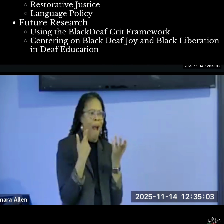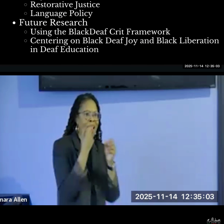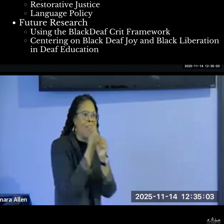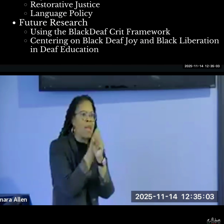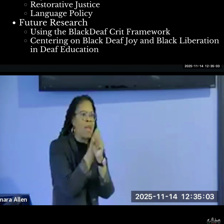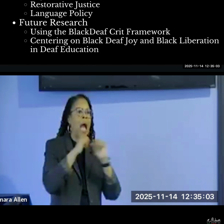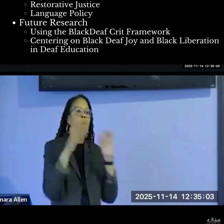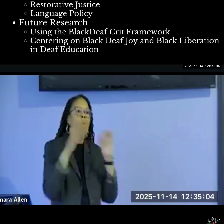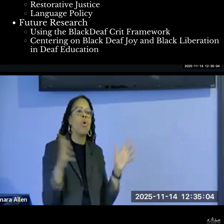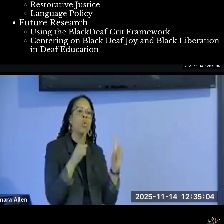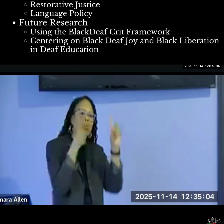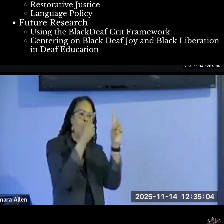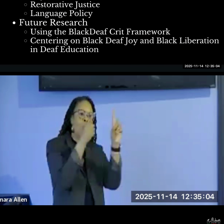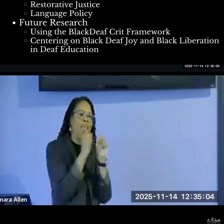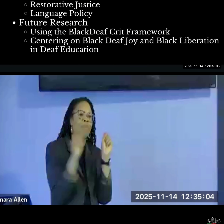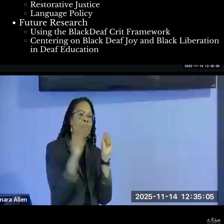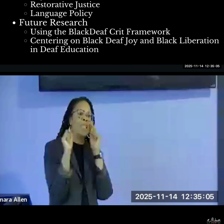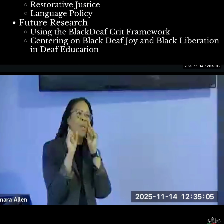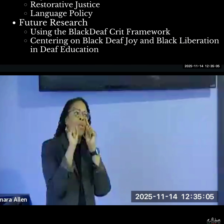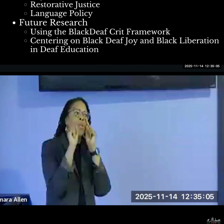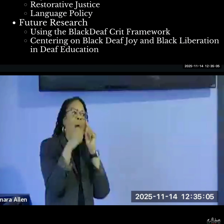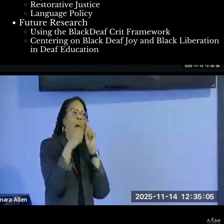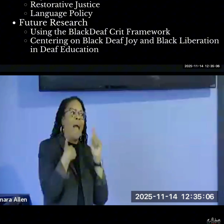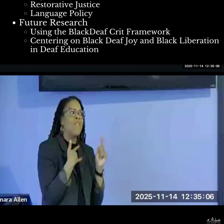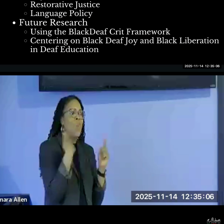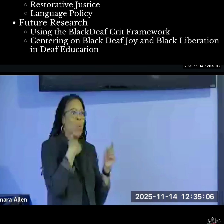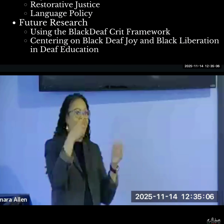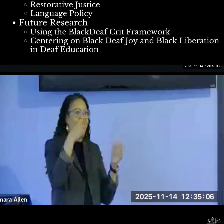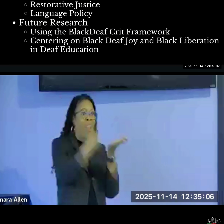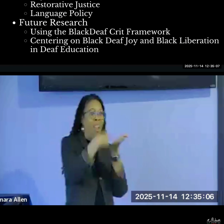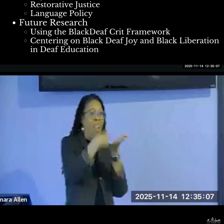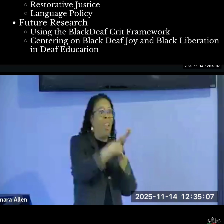navigate liberation?